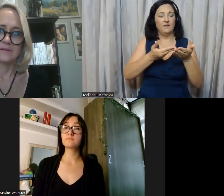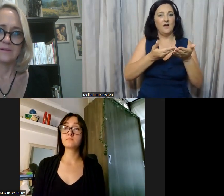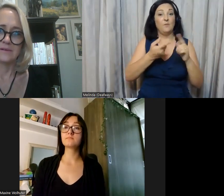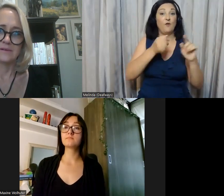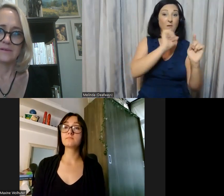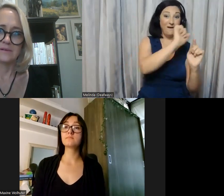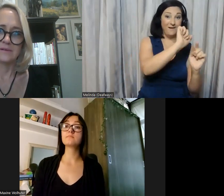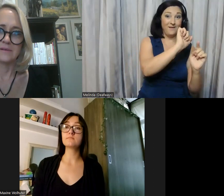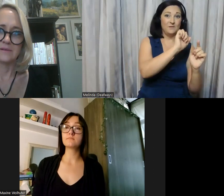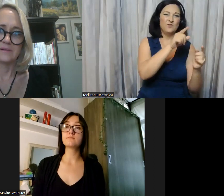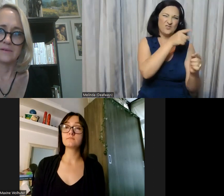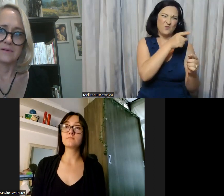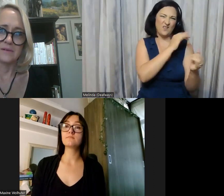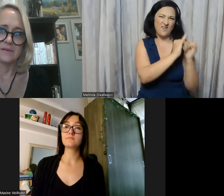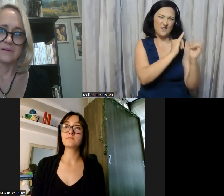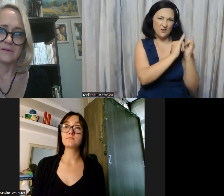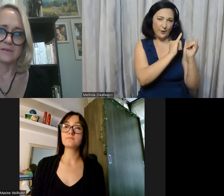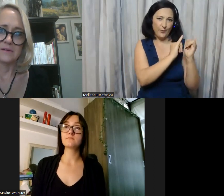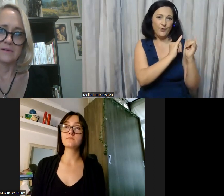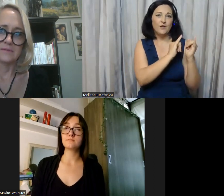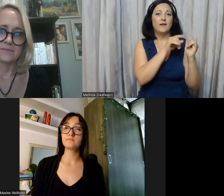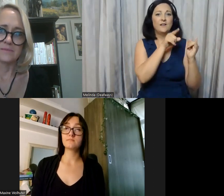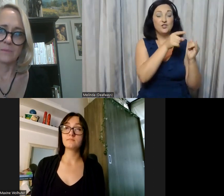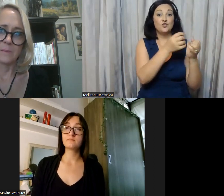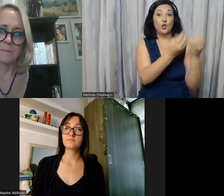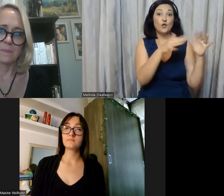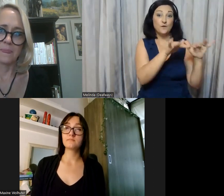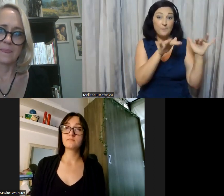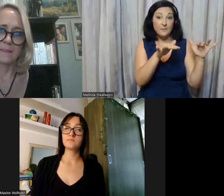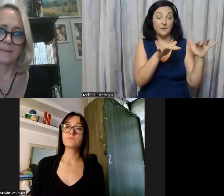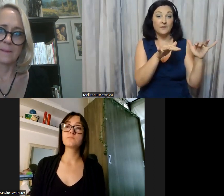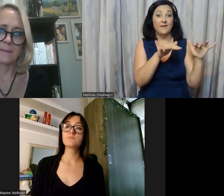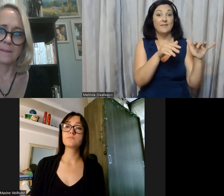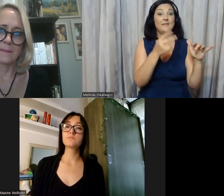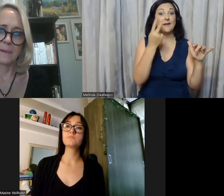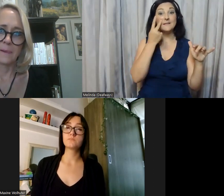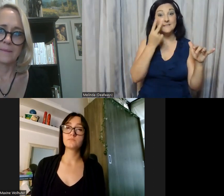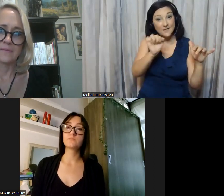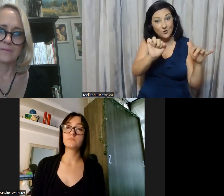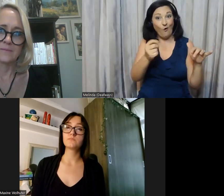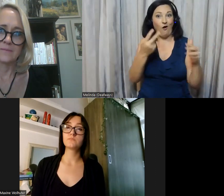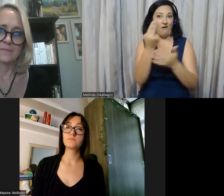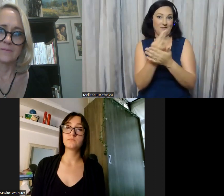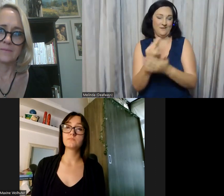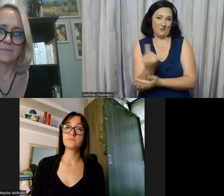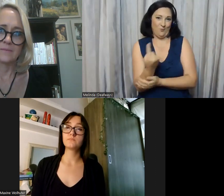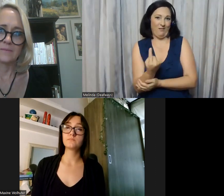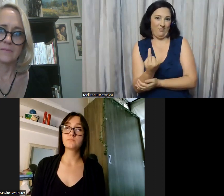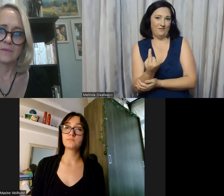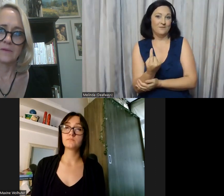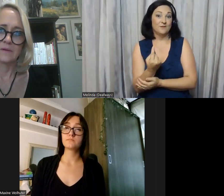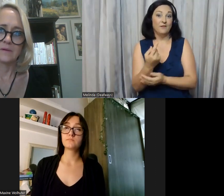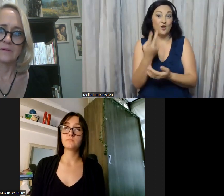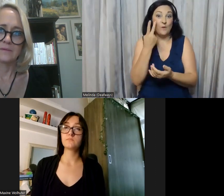shared from her, because it was her interview and she's got lots of people. Then they can see your art as